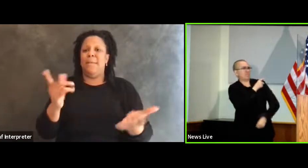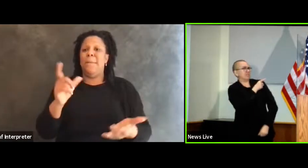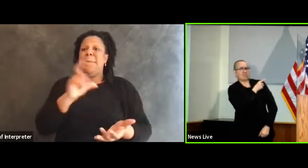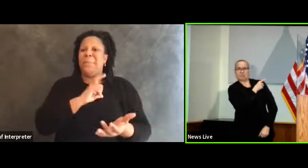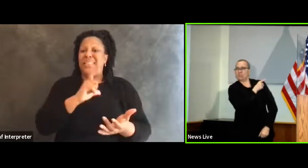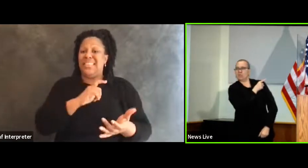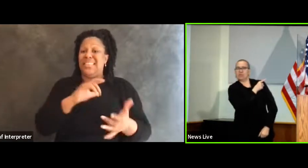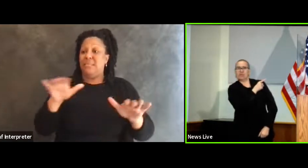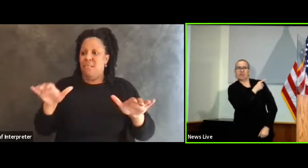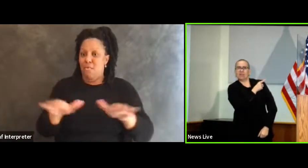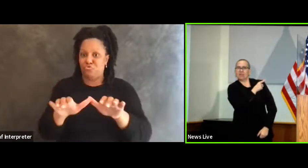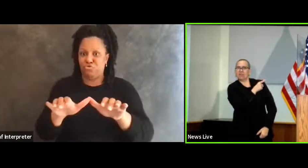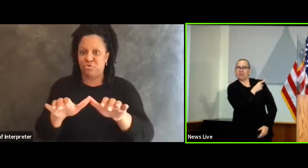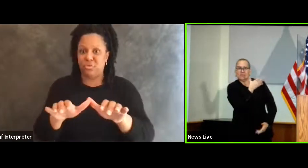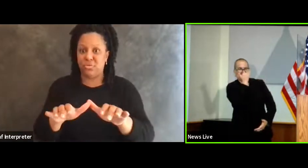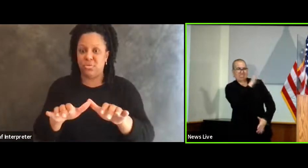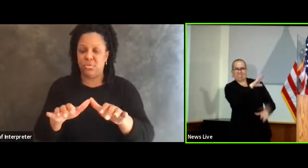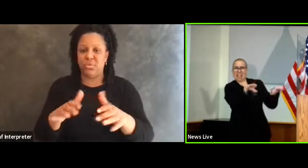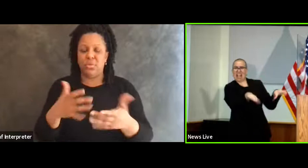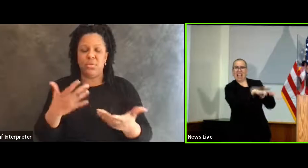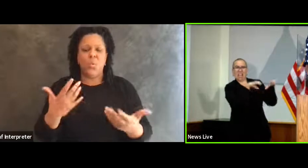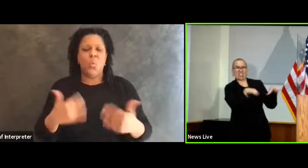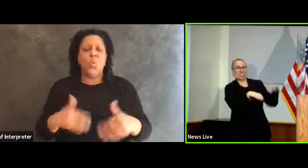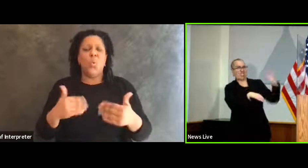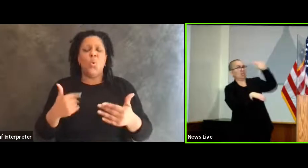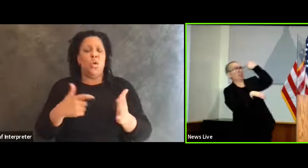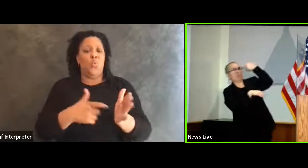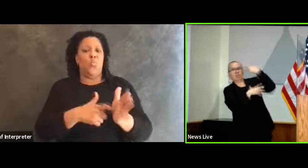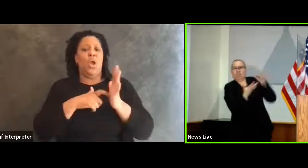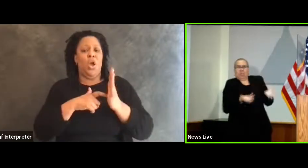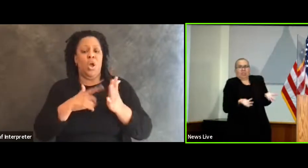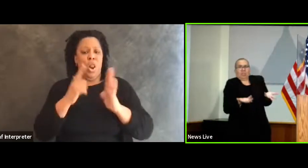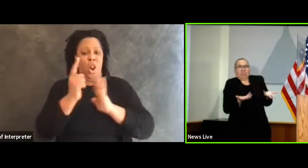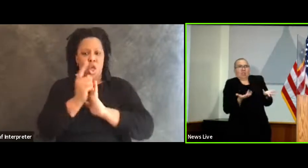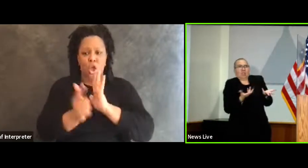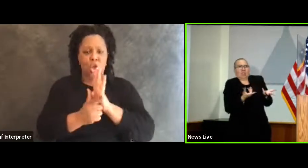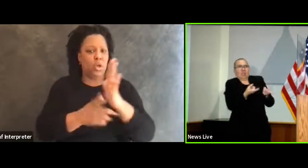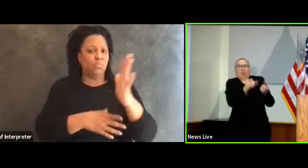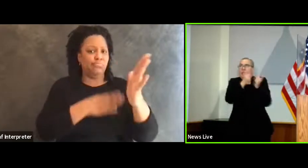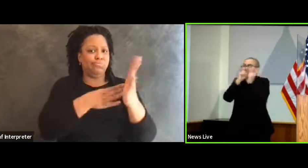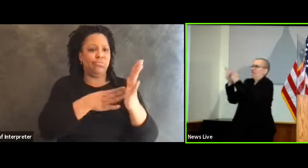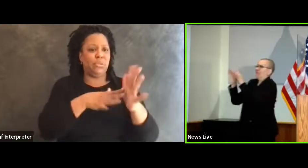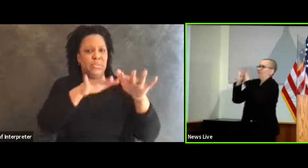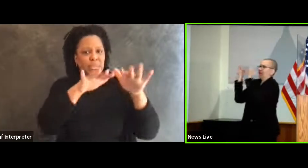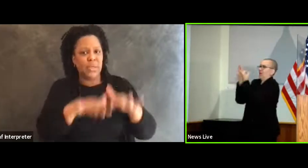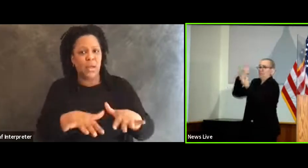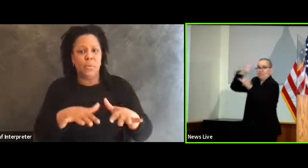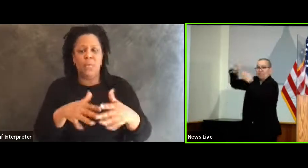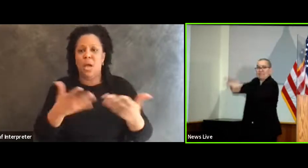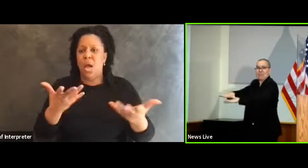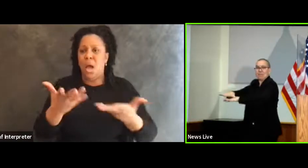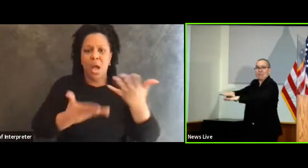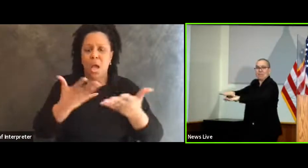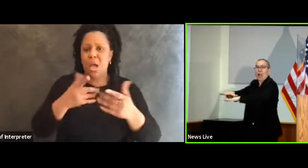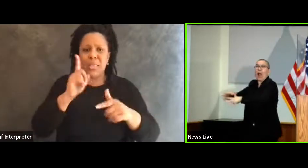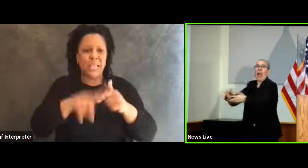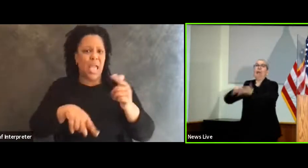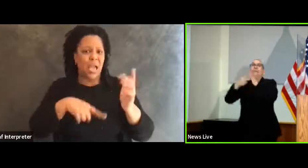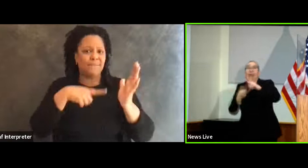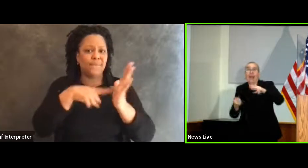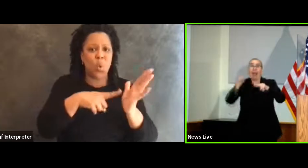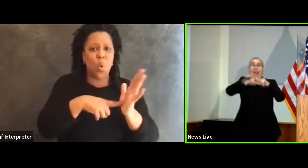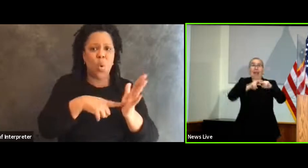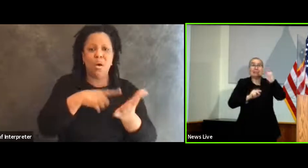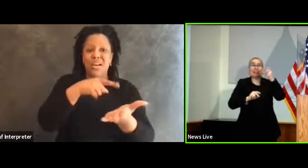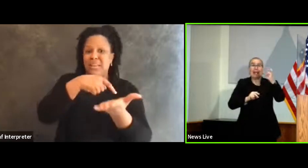that they actually all pay for because their property taxes go up because they got no way to pay for it. I mean, it's just a